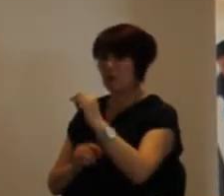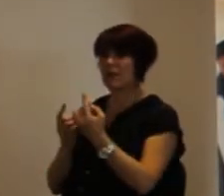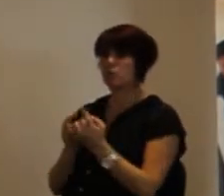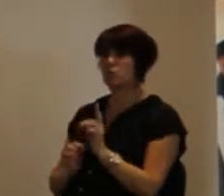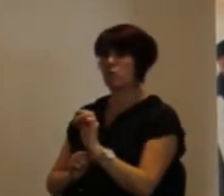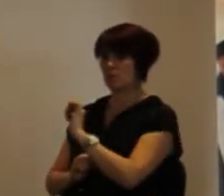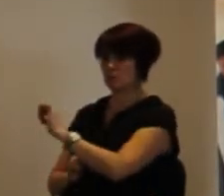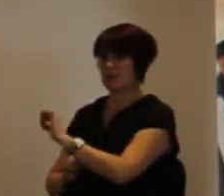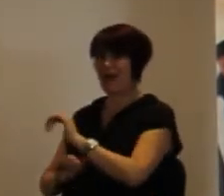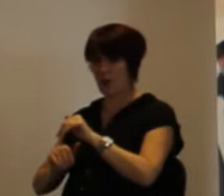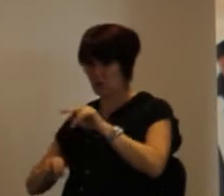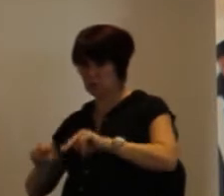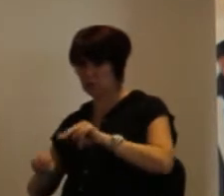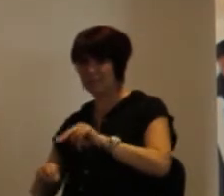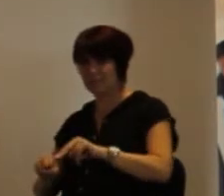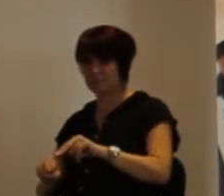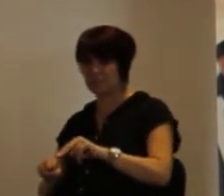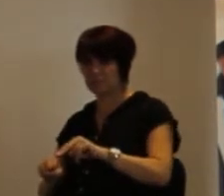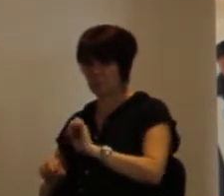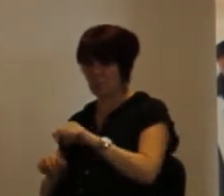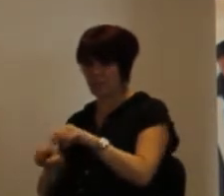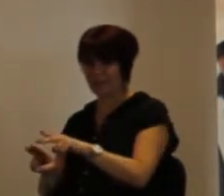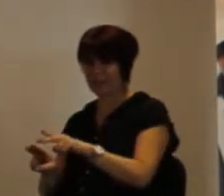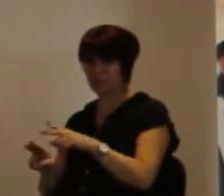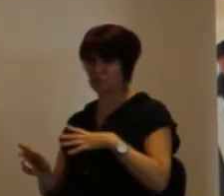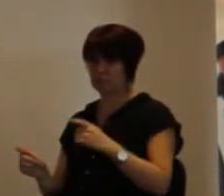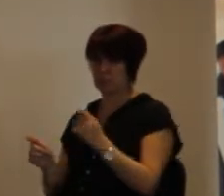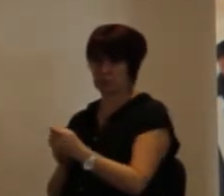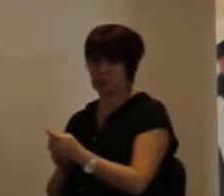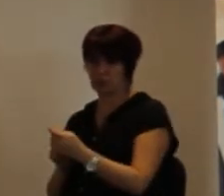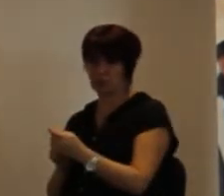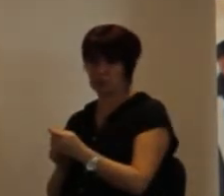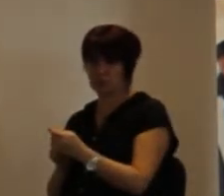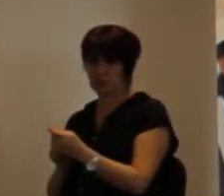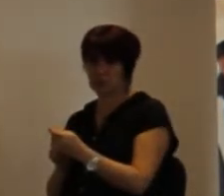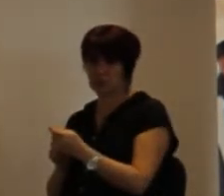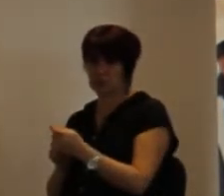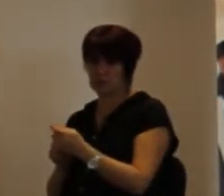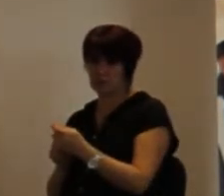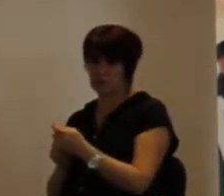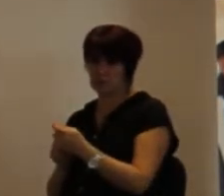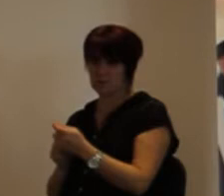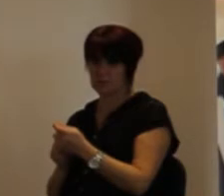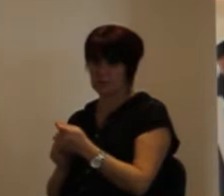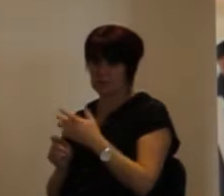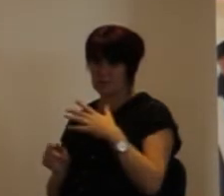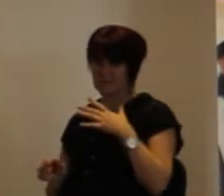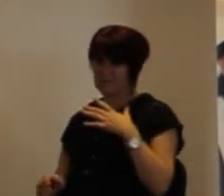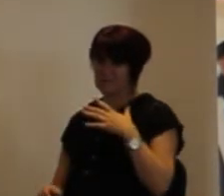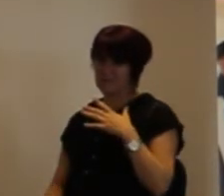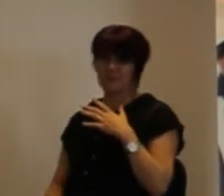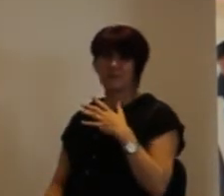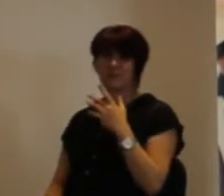more the strategy of assessment and the method you're using in assessment, rather than needing a reasonable adjustment. It may